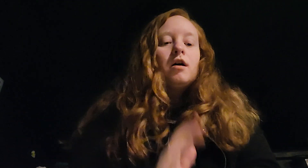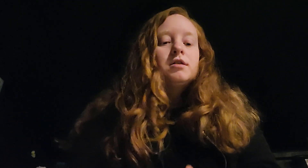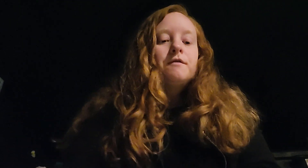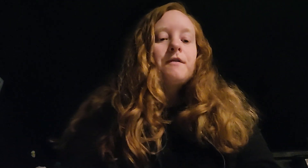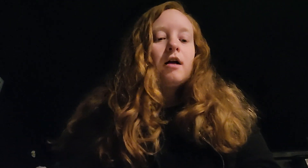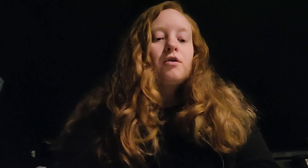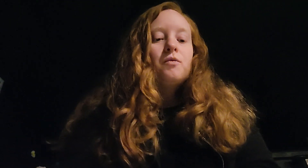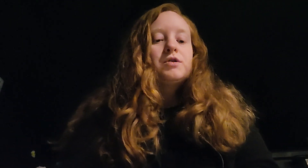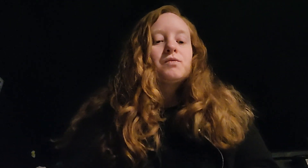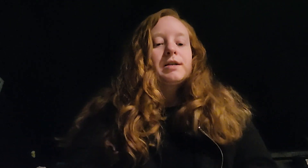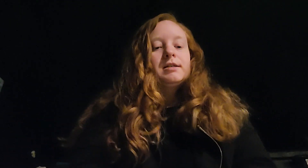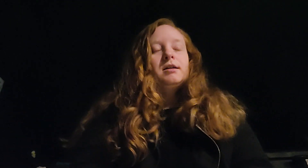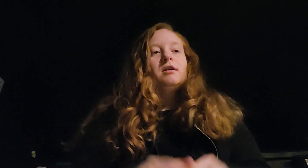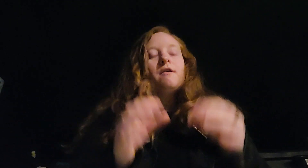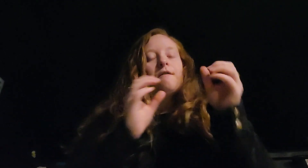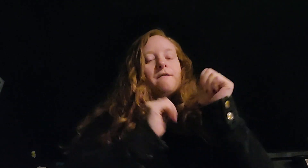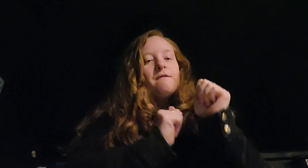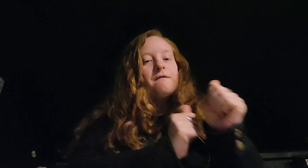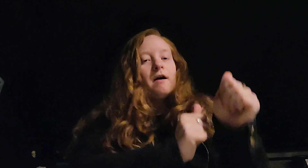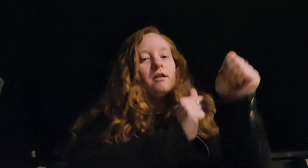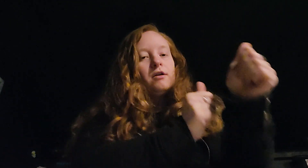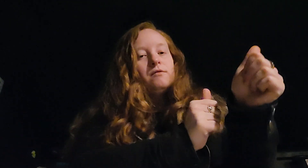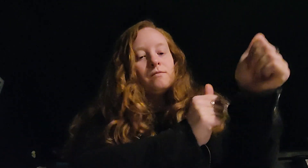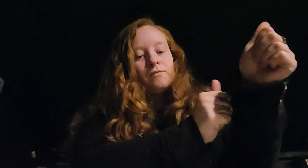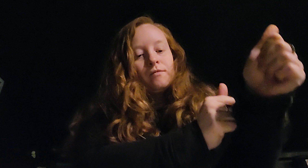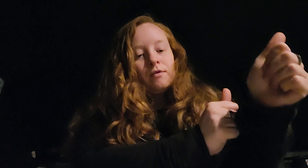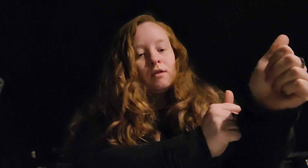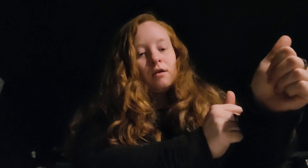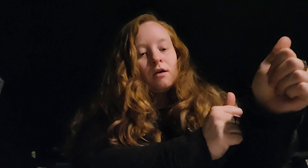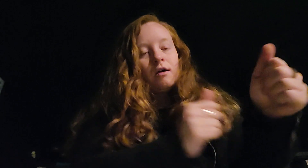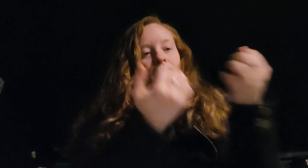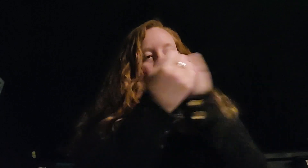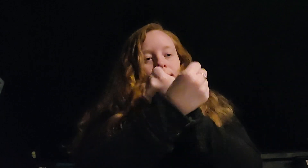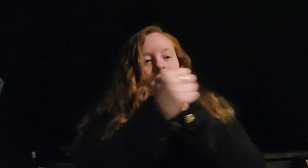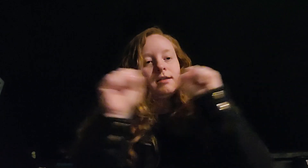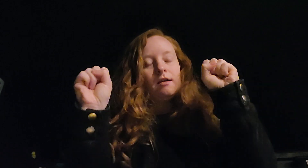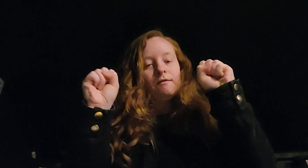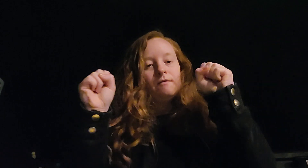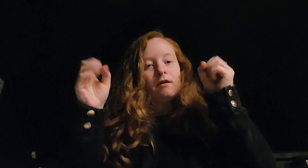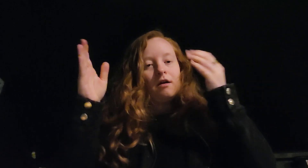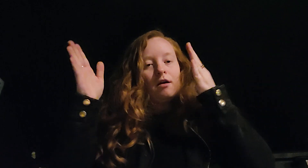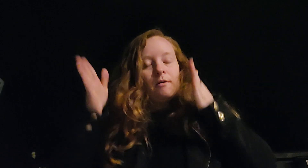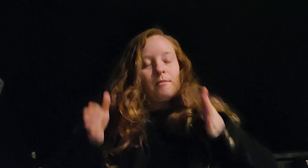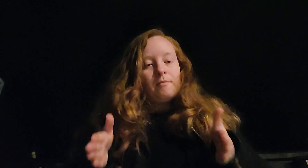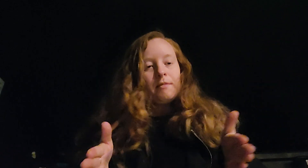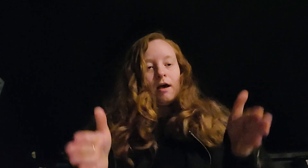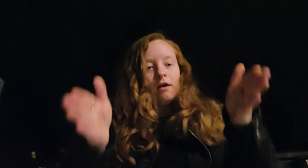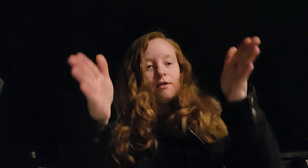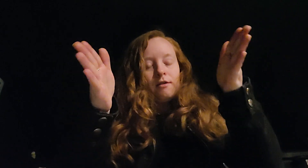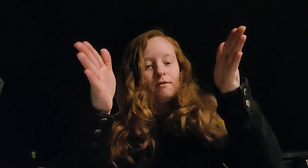To follow what's written. Follow the safe path.